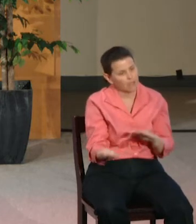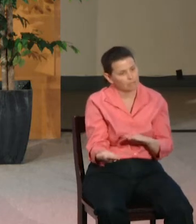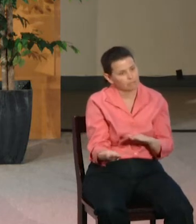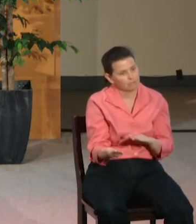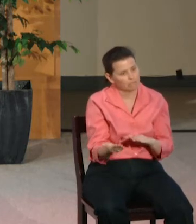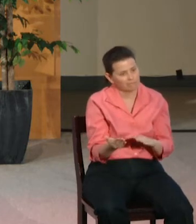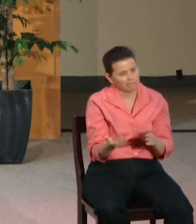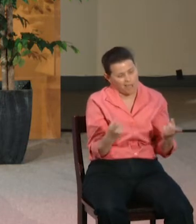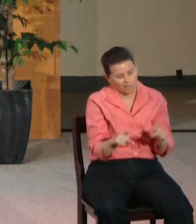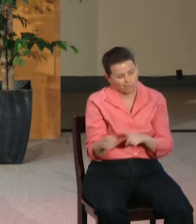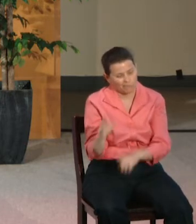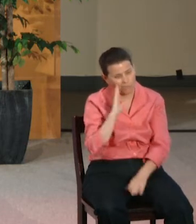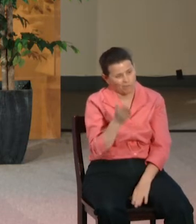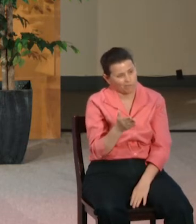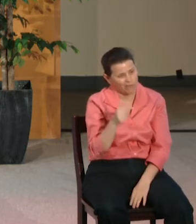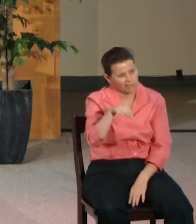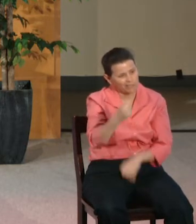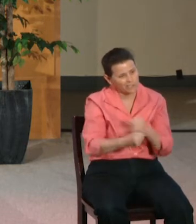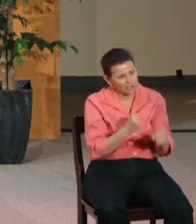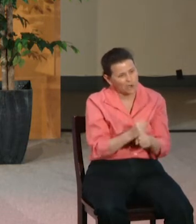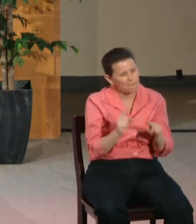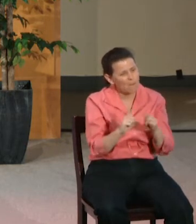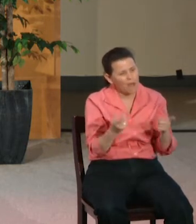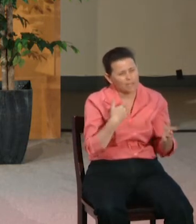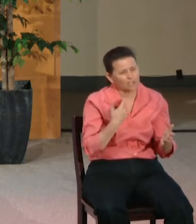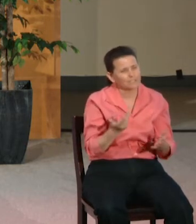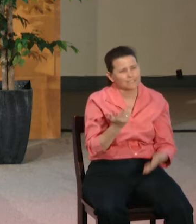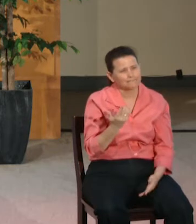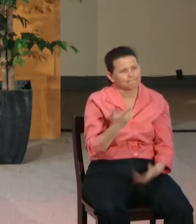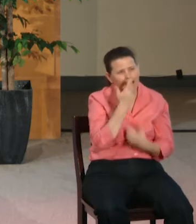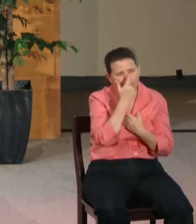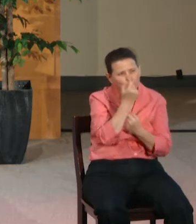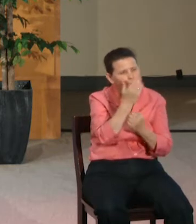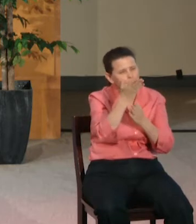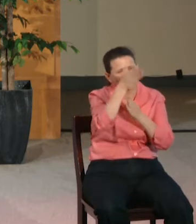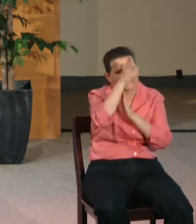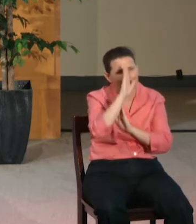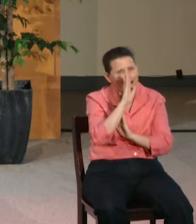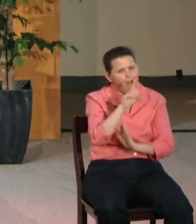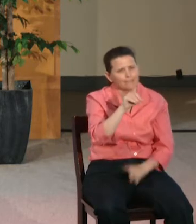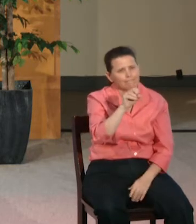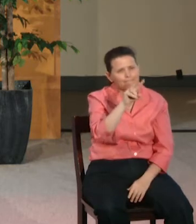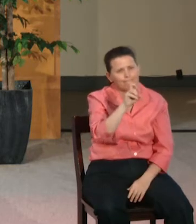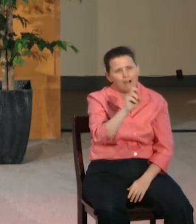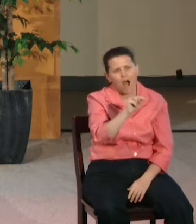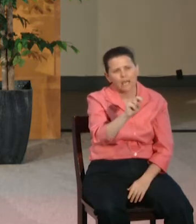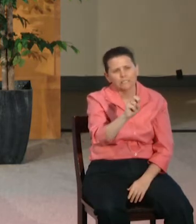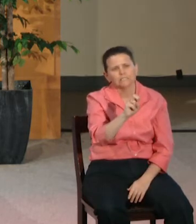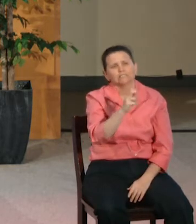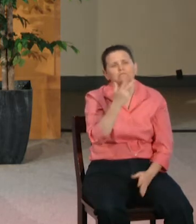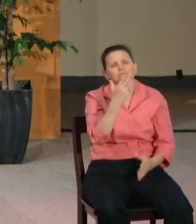different. But isn't there's a divine intelligence going on here. There's a divine partnership going on here where